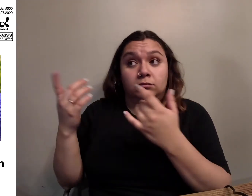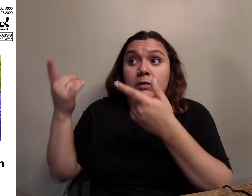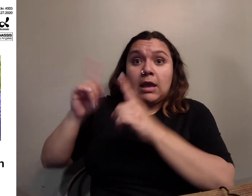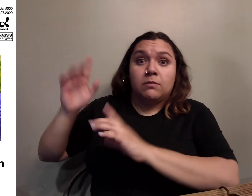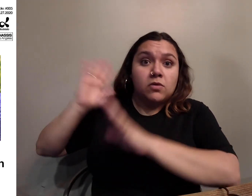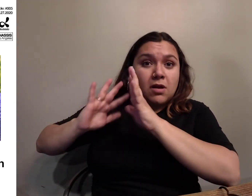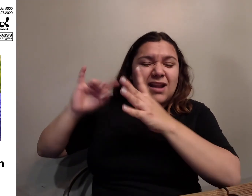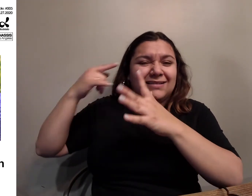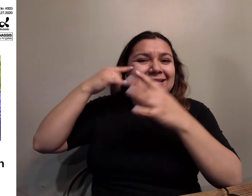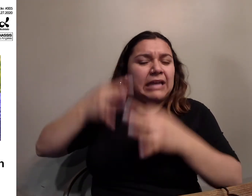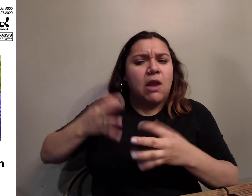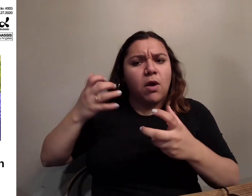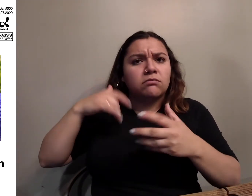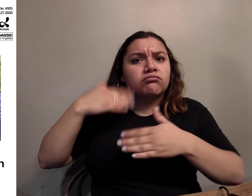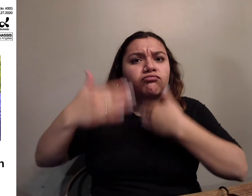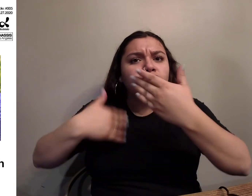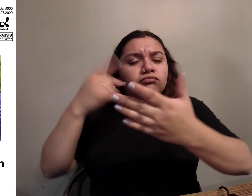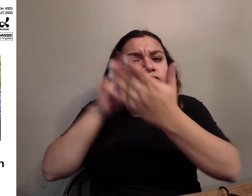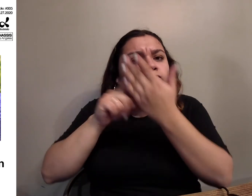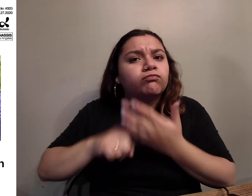just keep it moving and to